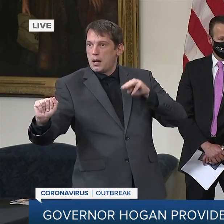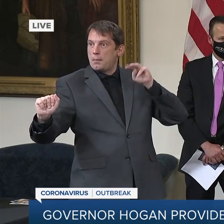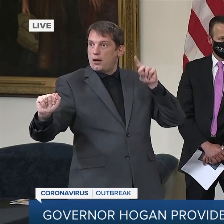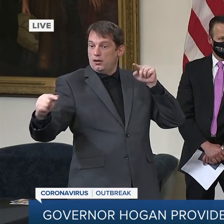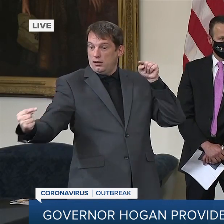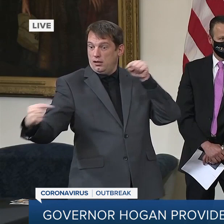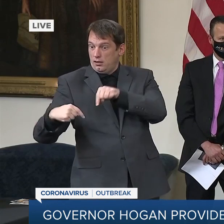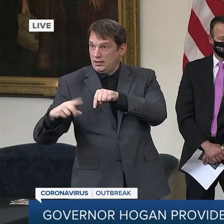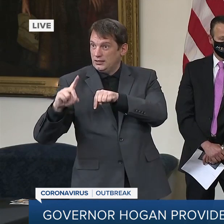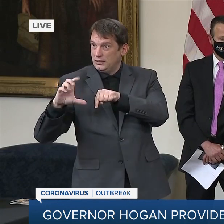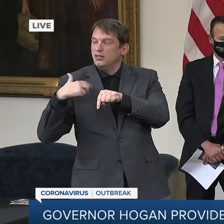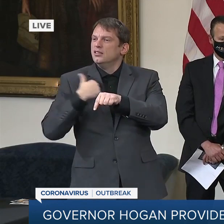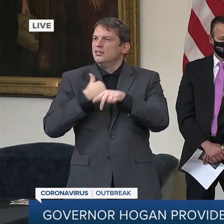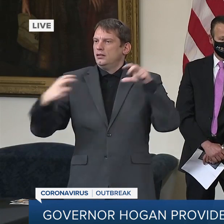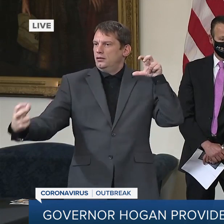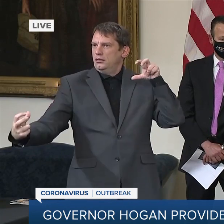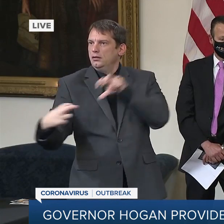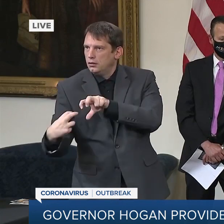billion